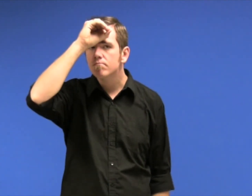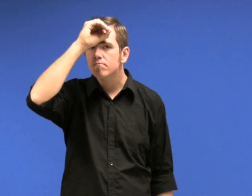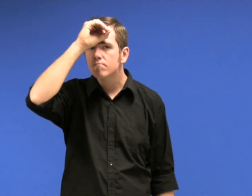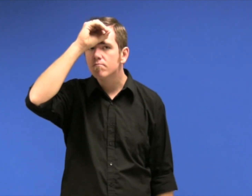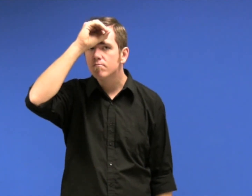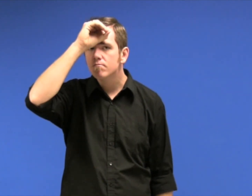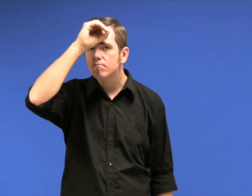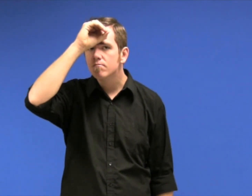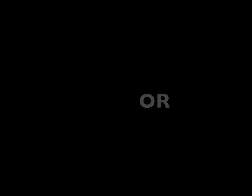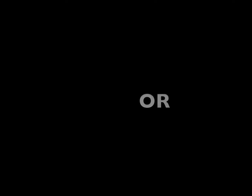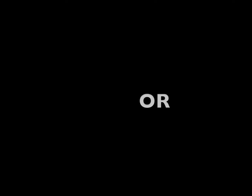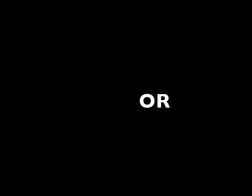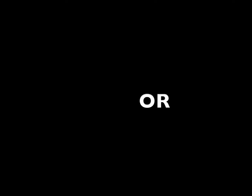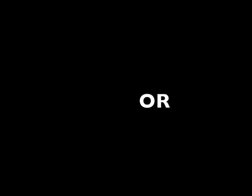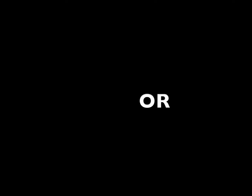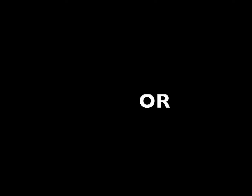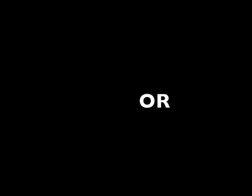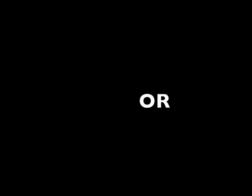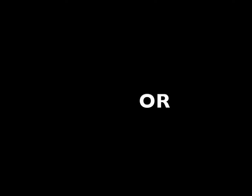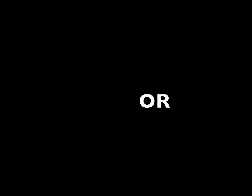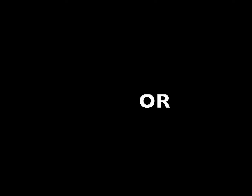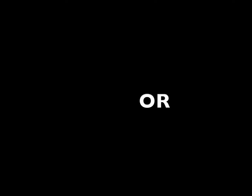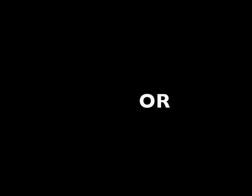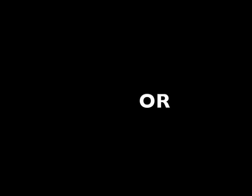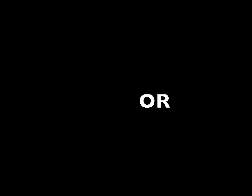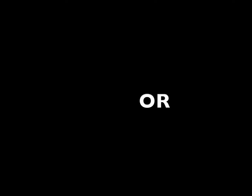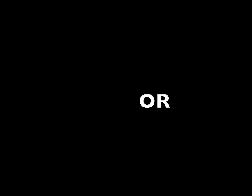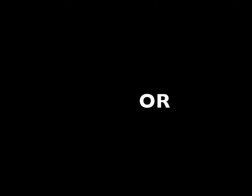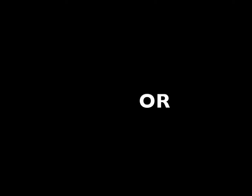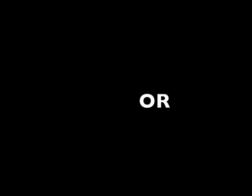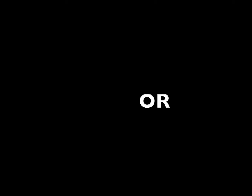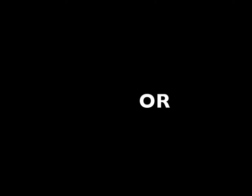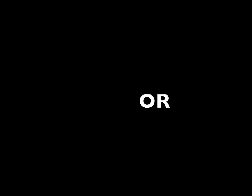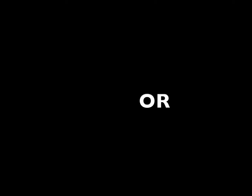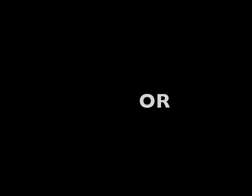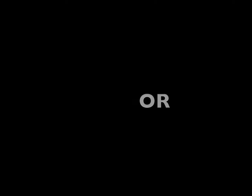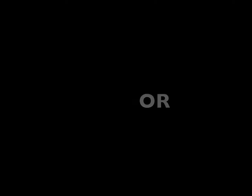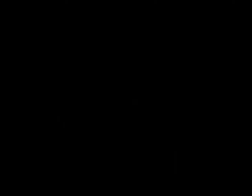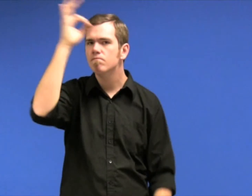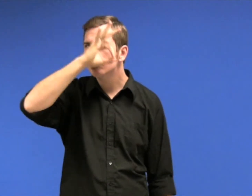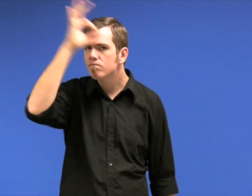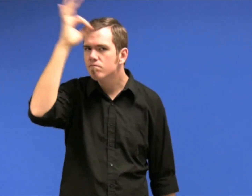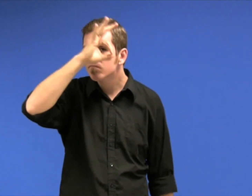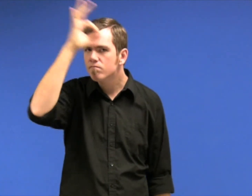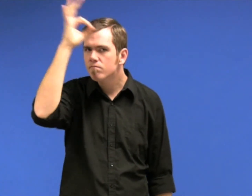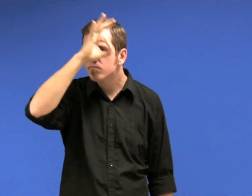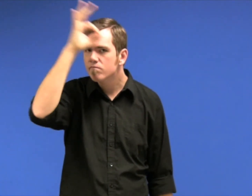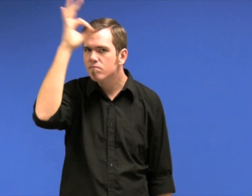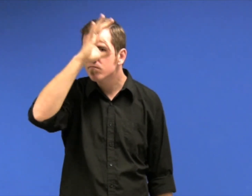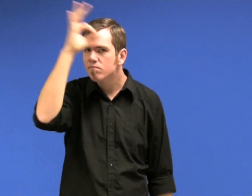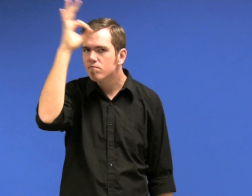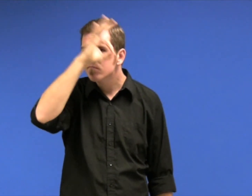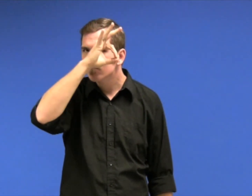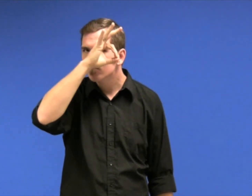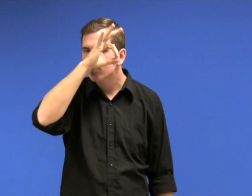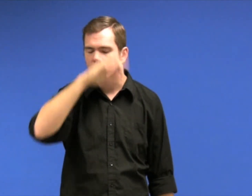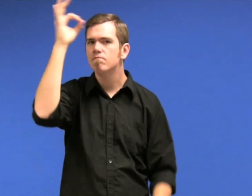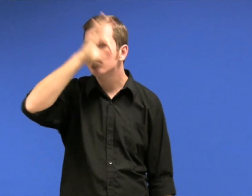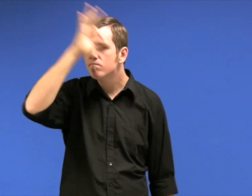nothing, or an F hand and you shake it back and forth. So know nothing or